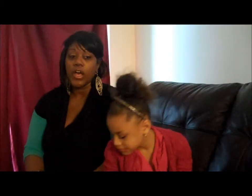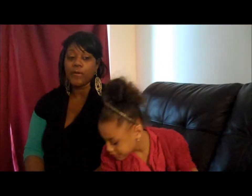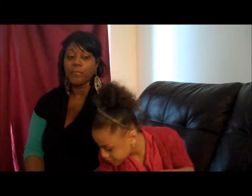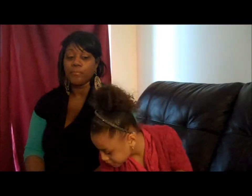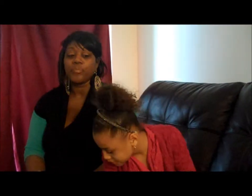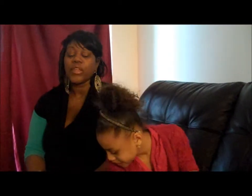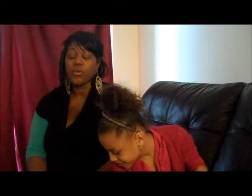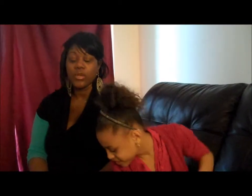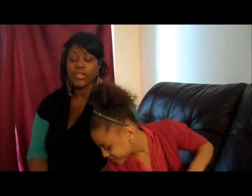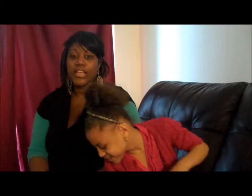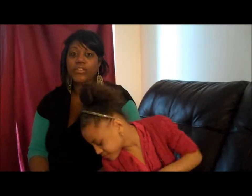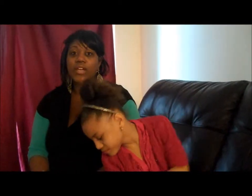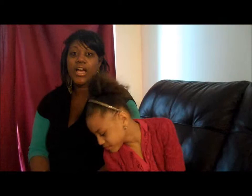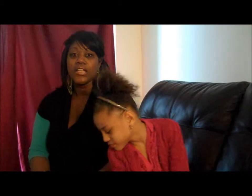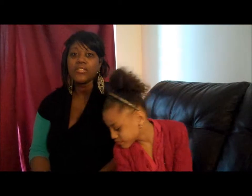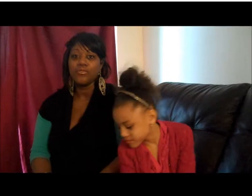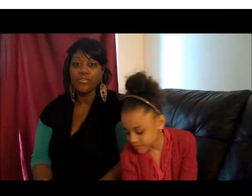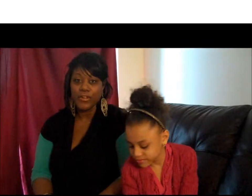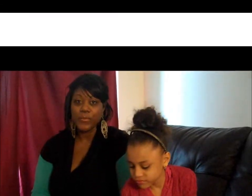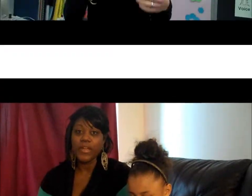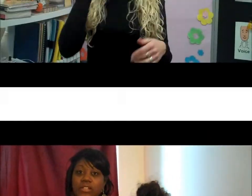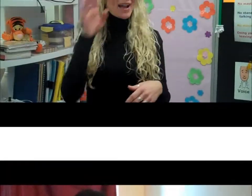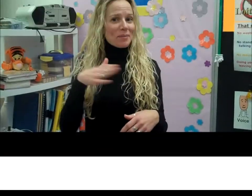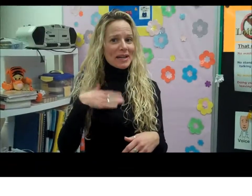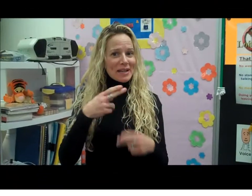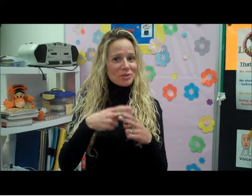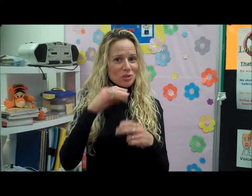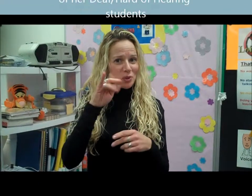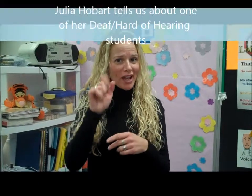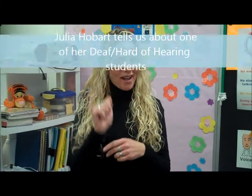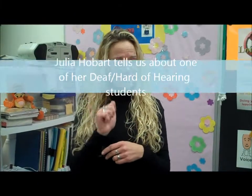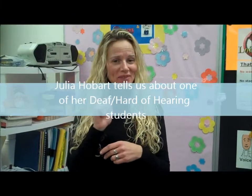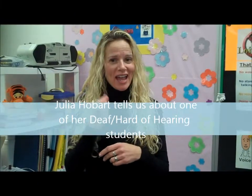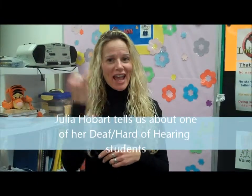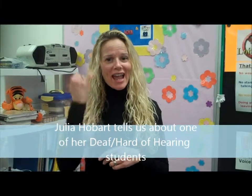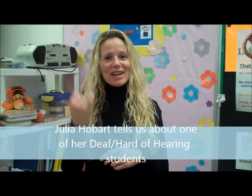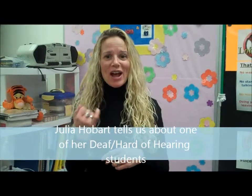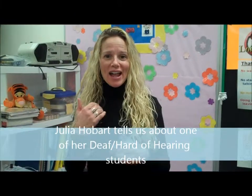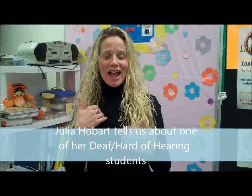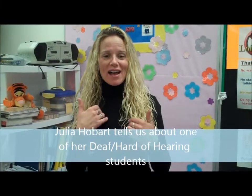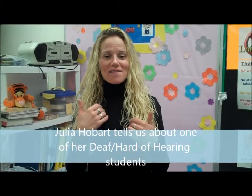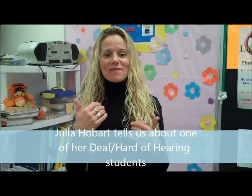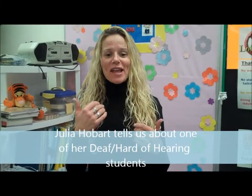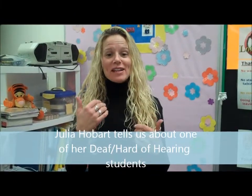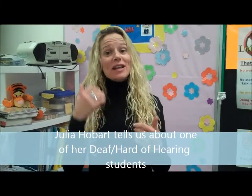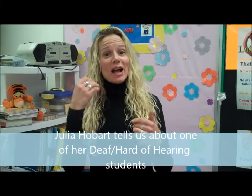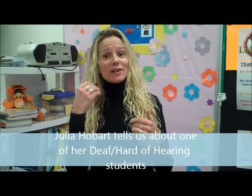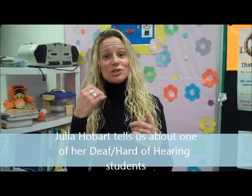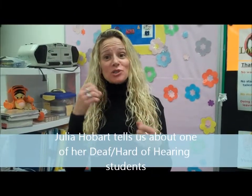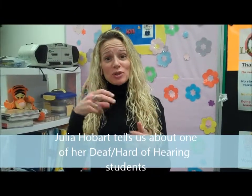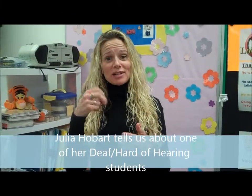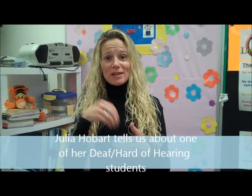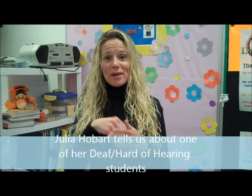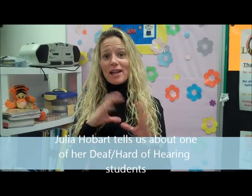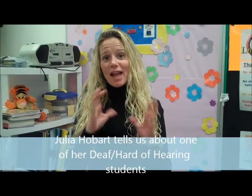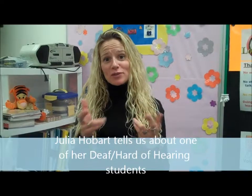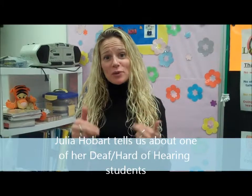um, we thank you guys very much. Hi, my name's Julia and I have a, uh, student in my classroom